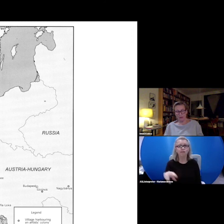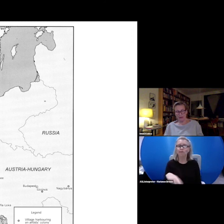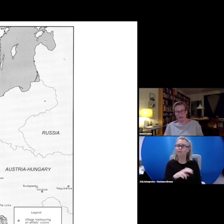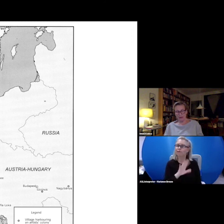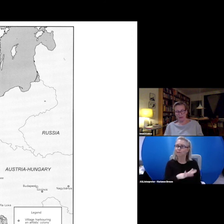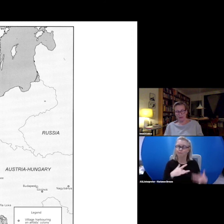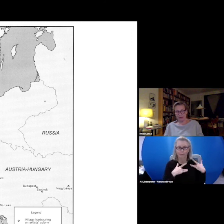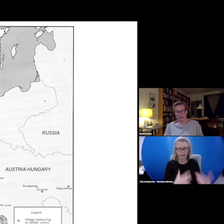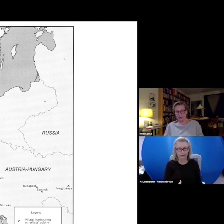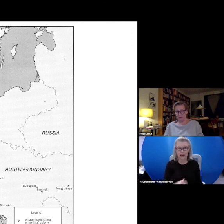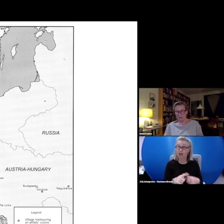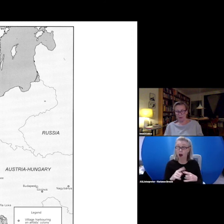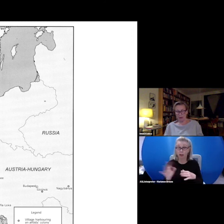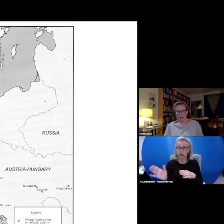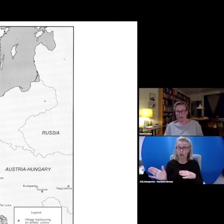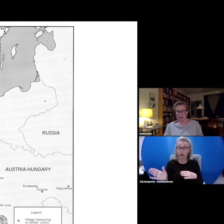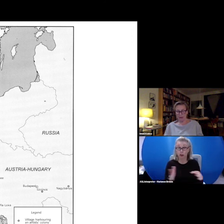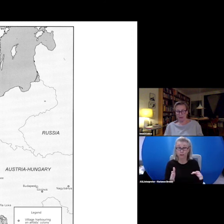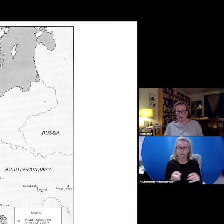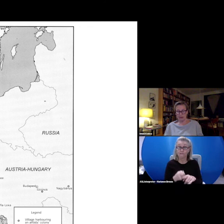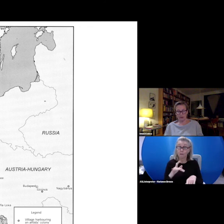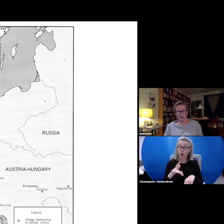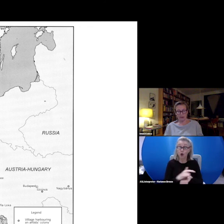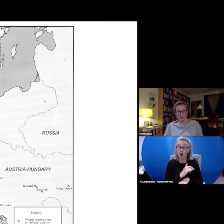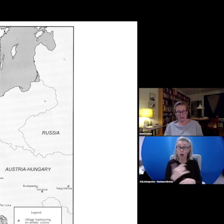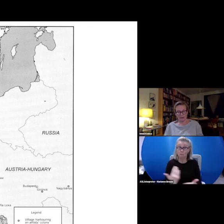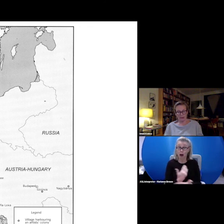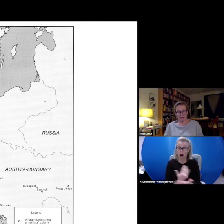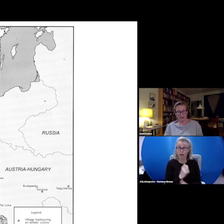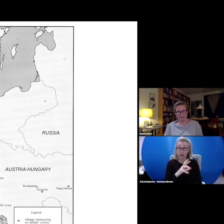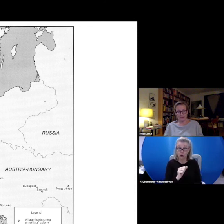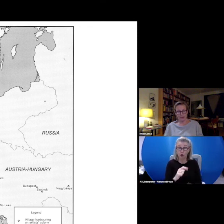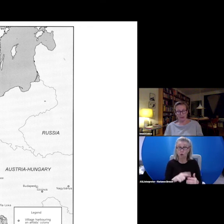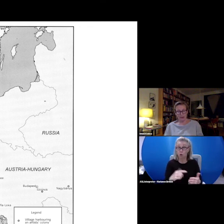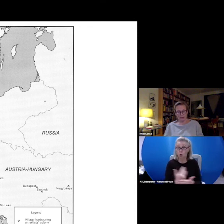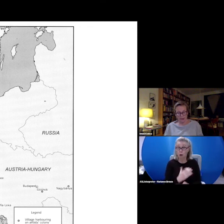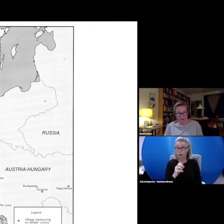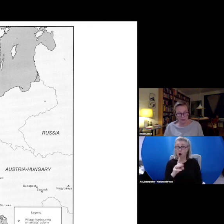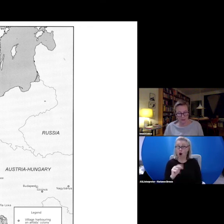modern era of urban Bohemian artists in the early 20th century,